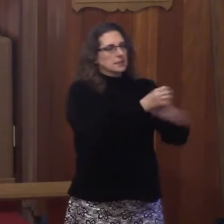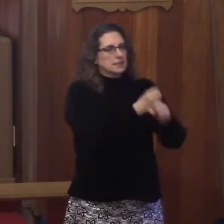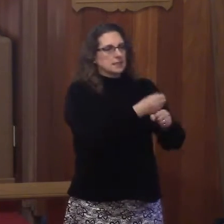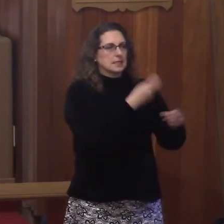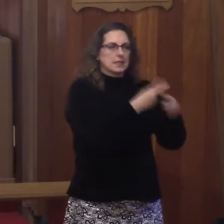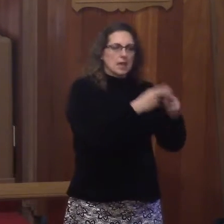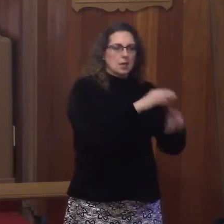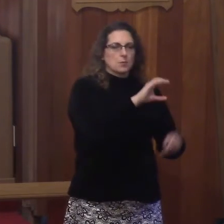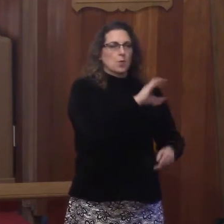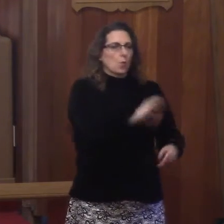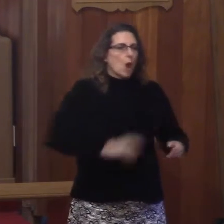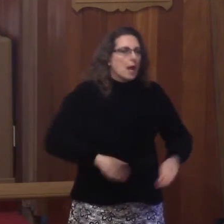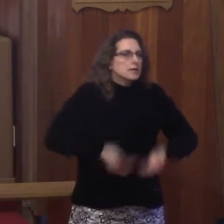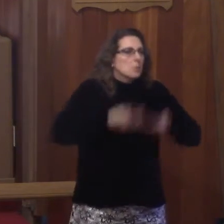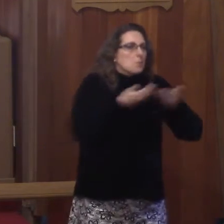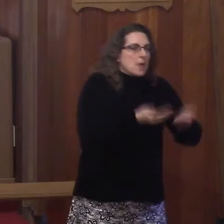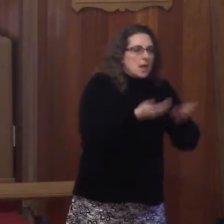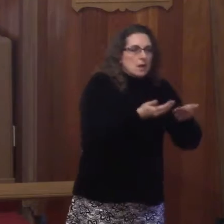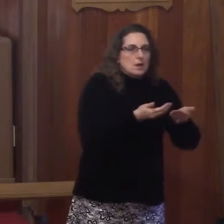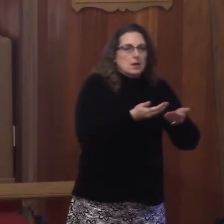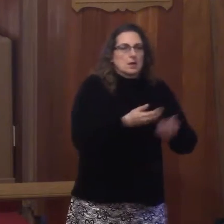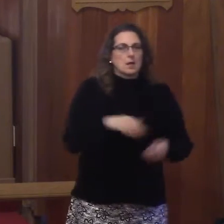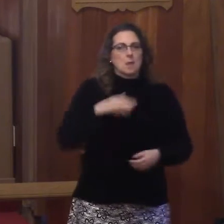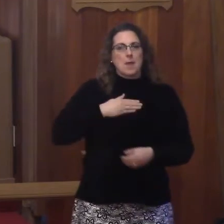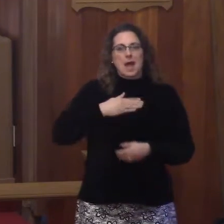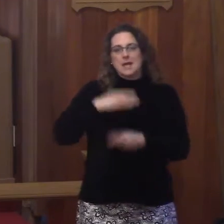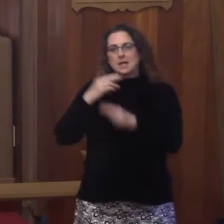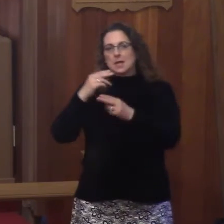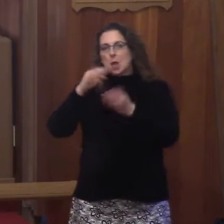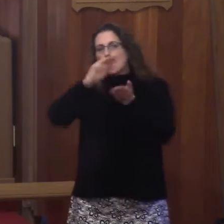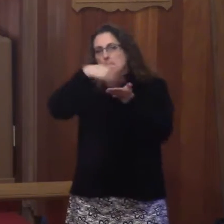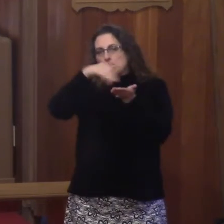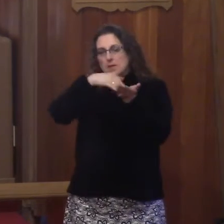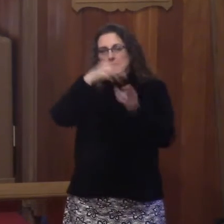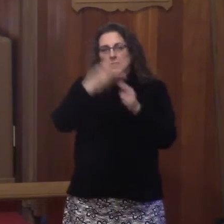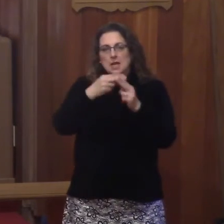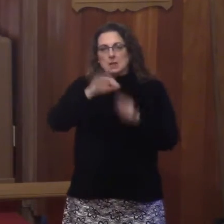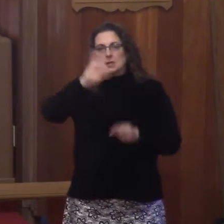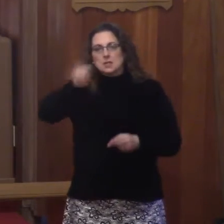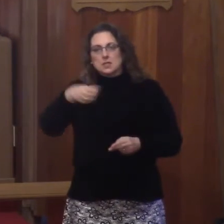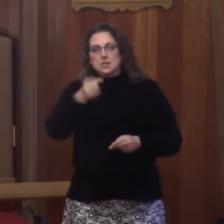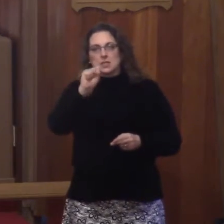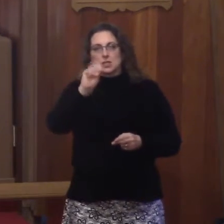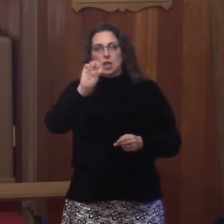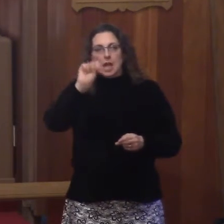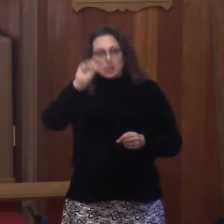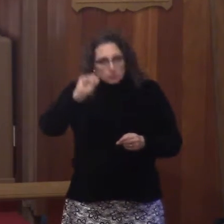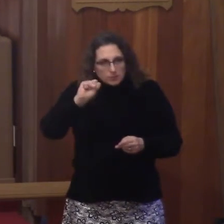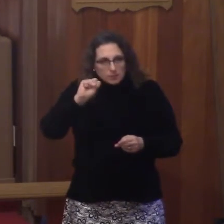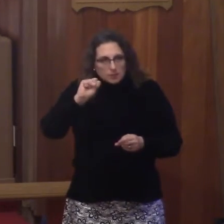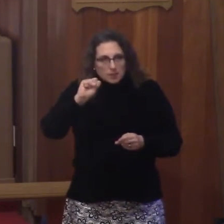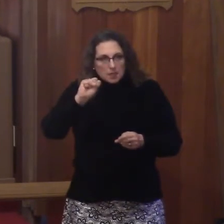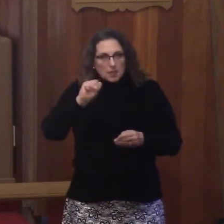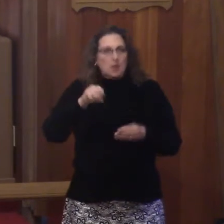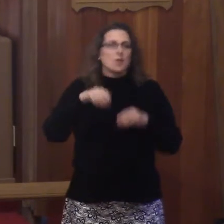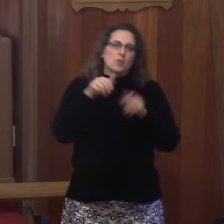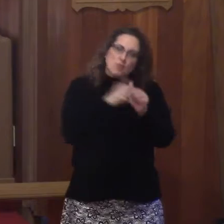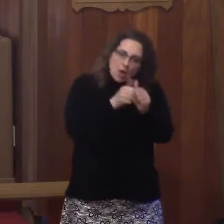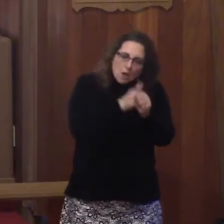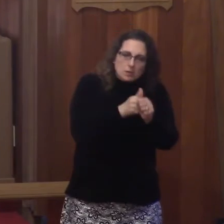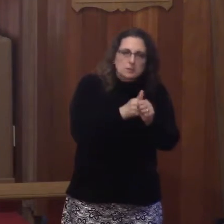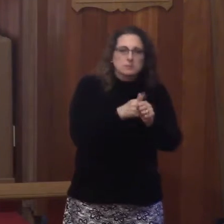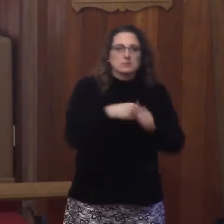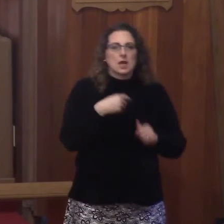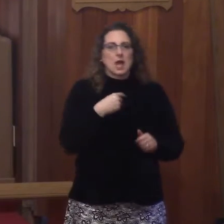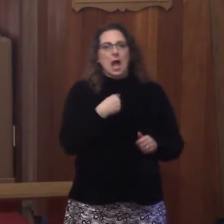And my middle name is James, which means supplanter or follower. It would be nice if I was named after two saints, but I'm